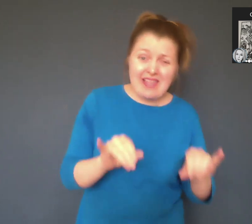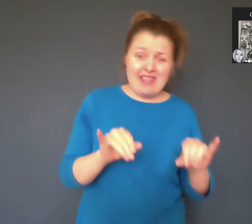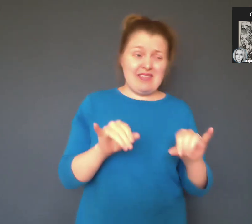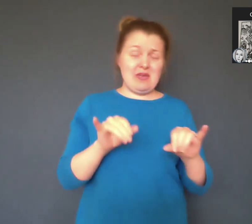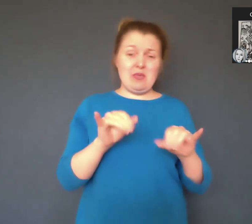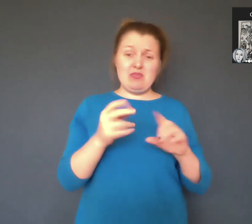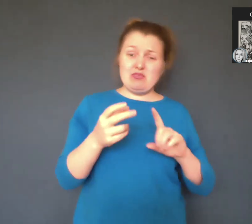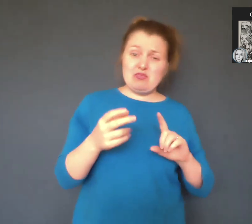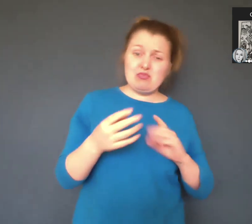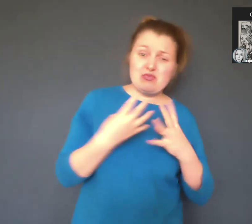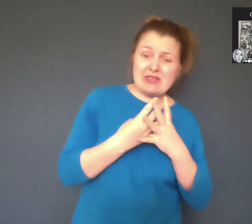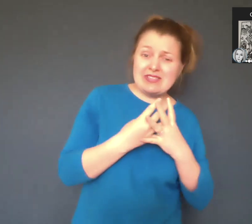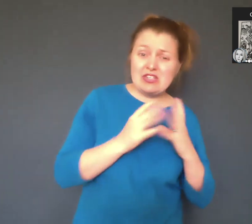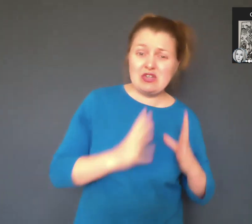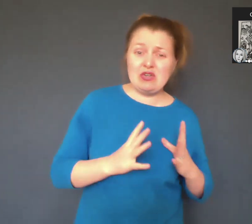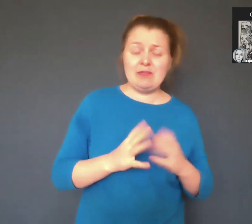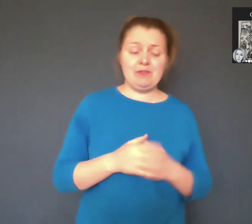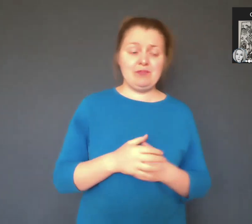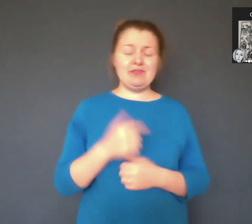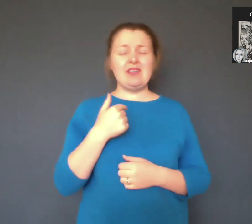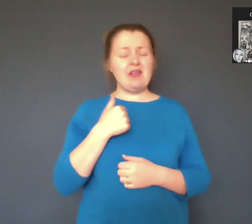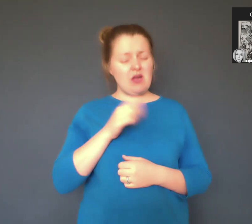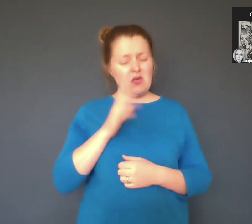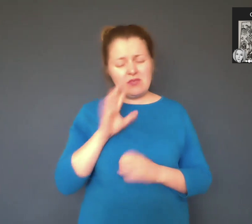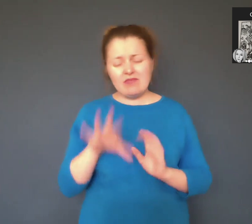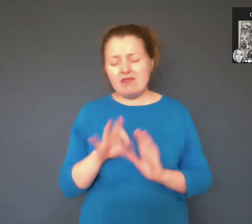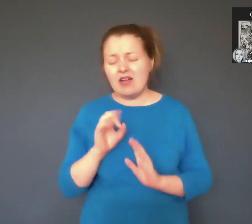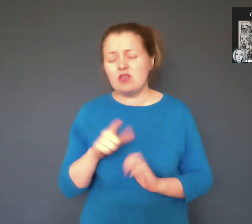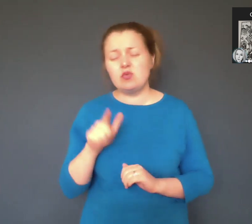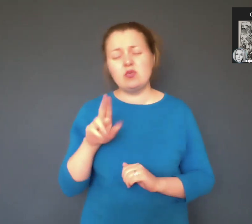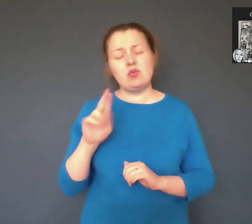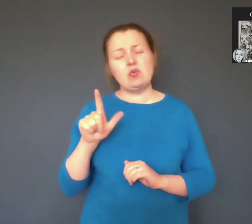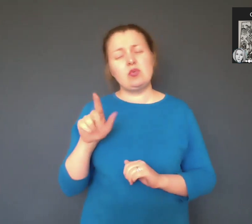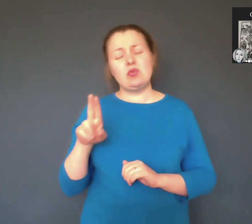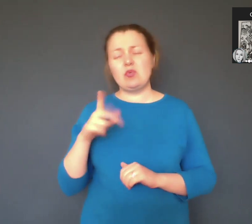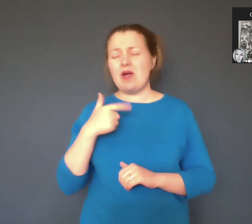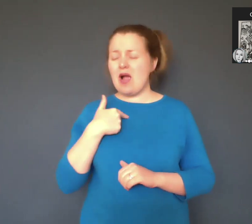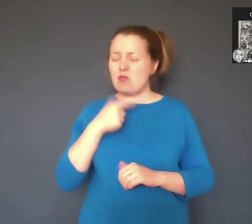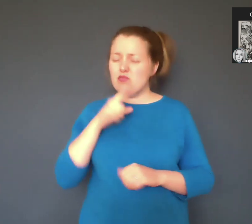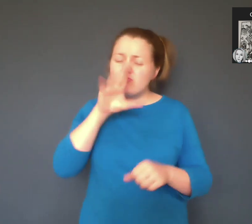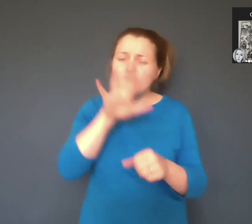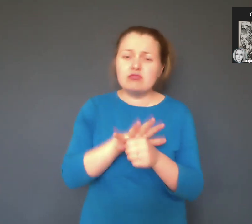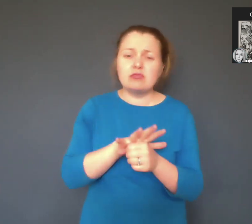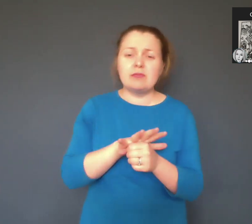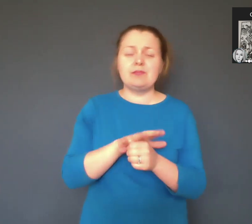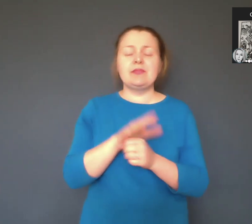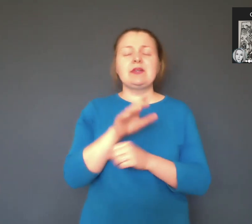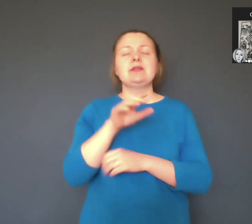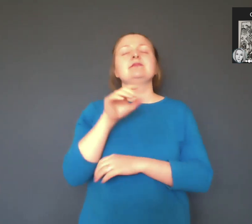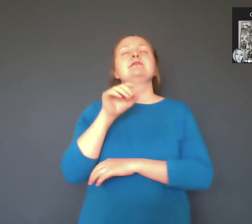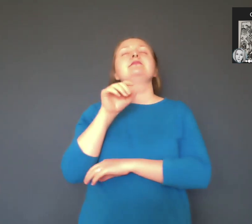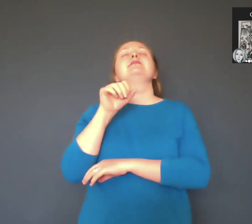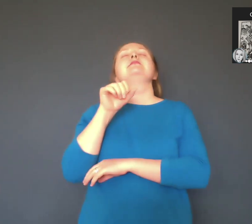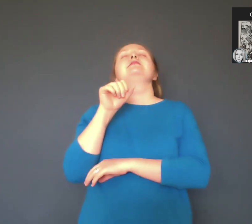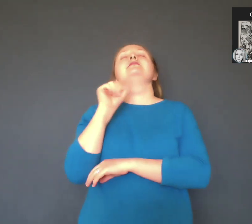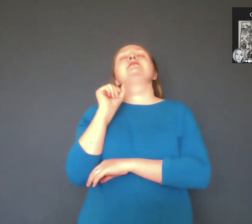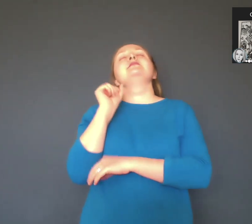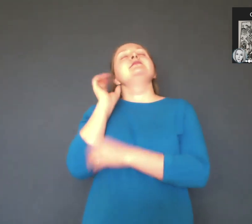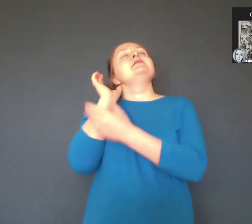of rain until sleep crept over him. Exhausted by his travels and traumas, he didn't wake